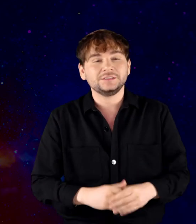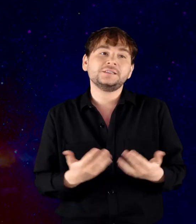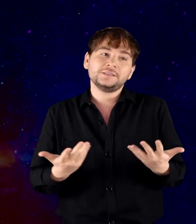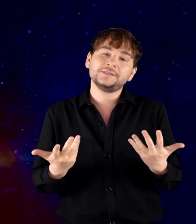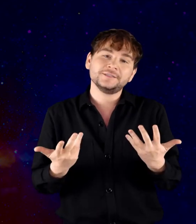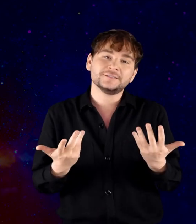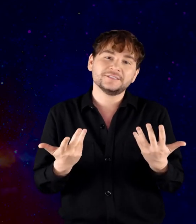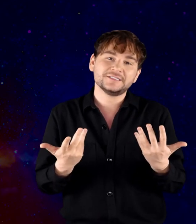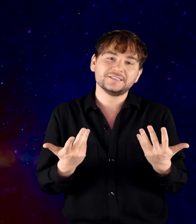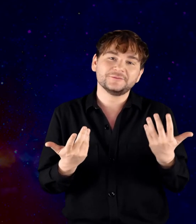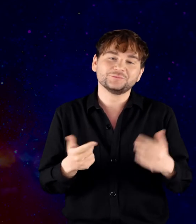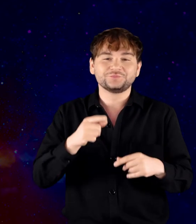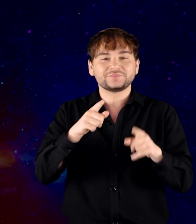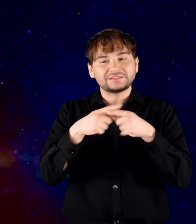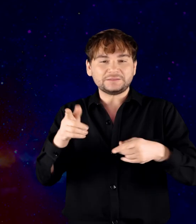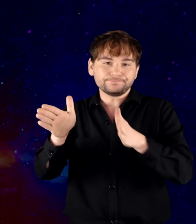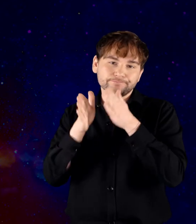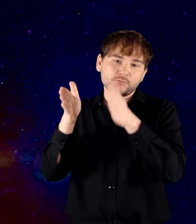infected?